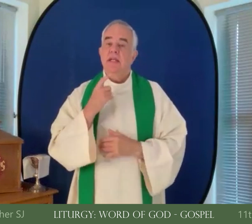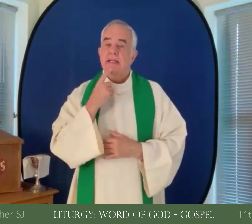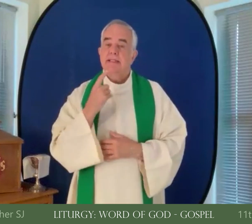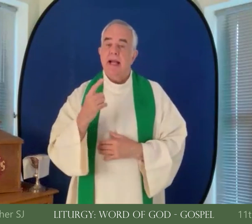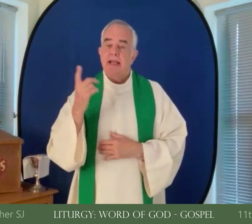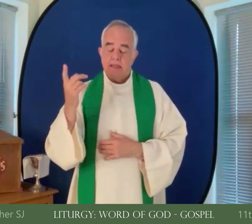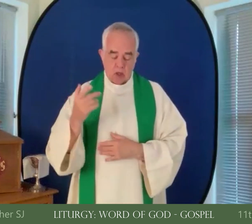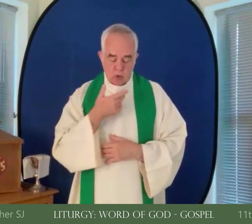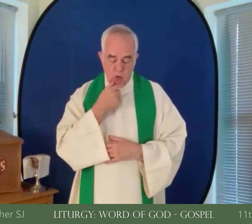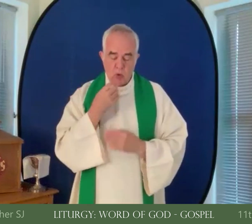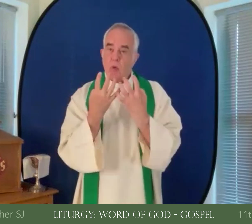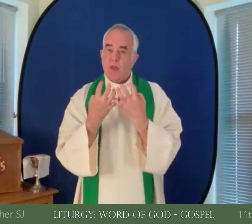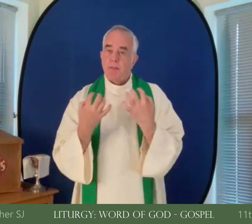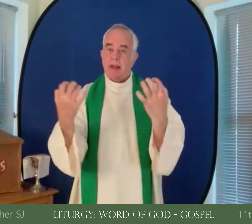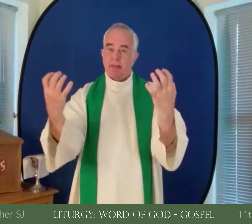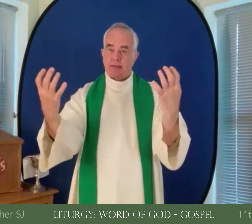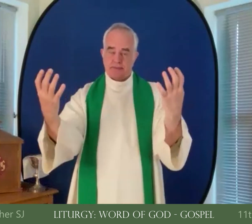Jesus said to the people,